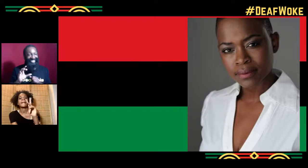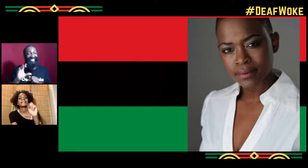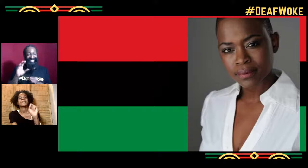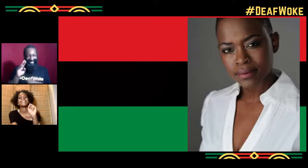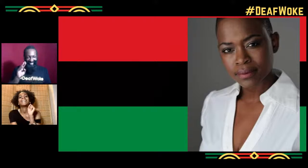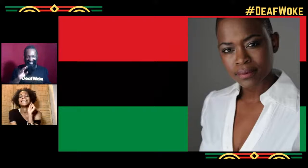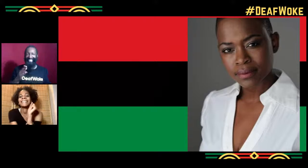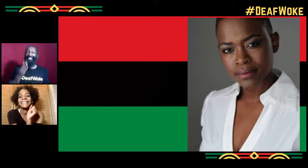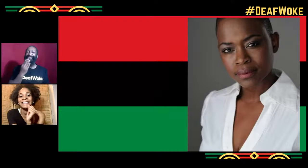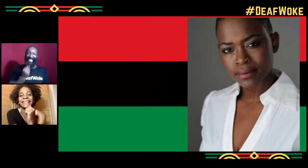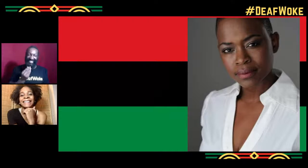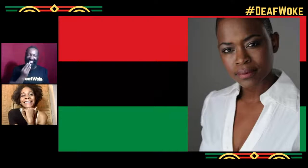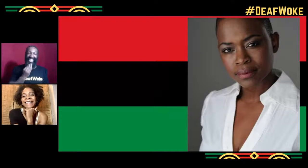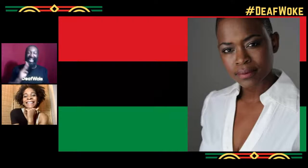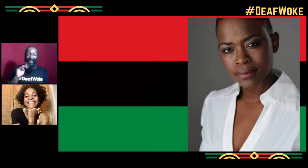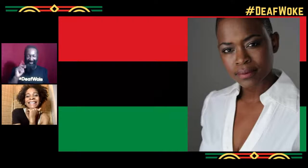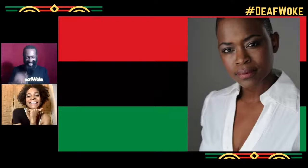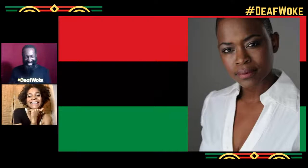Oh,